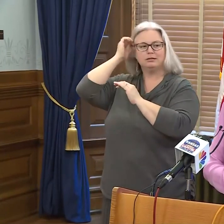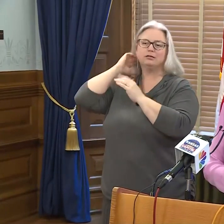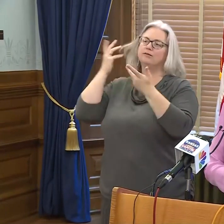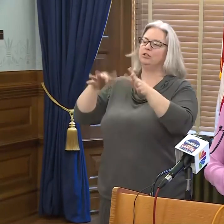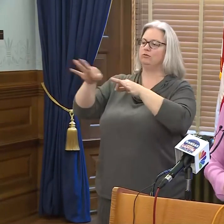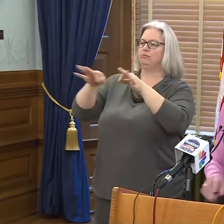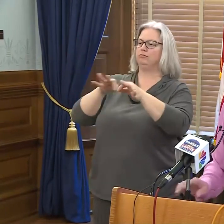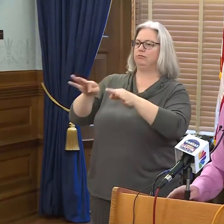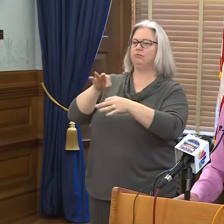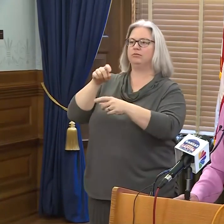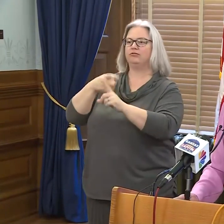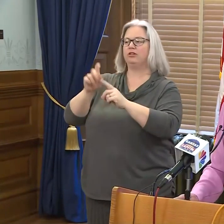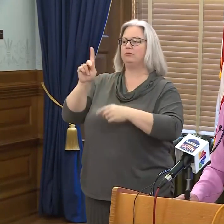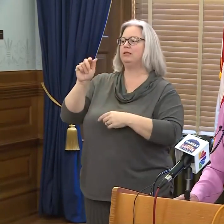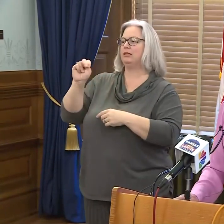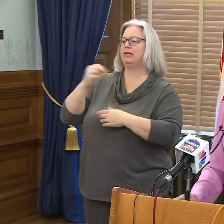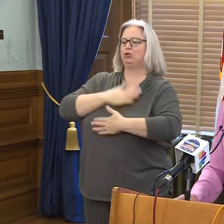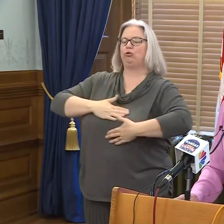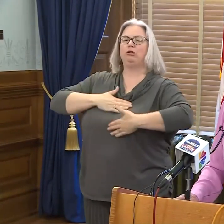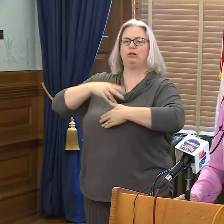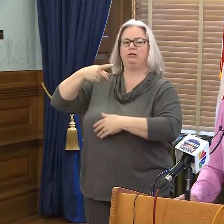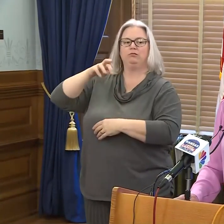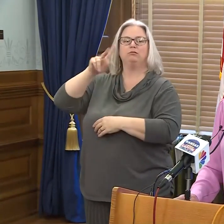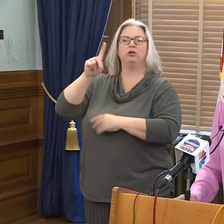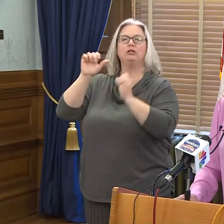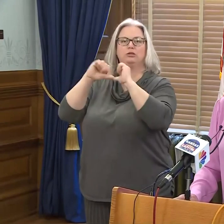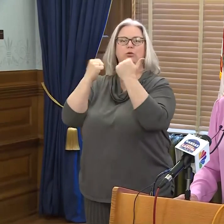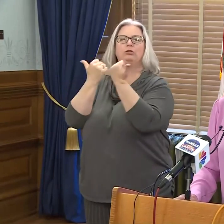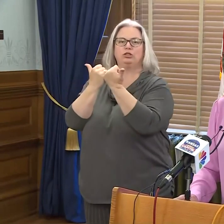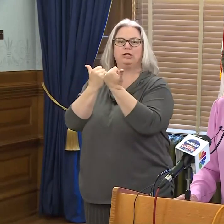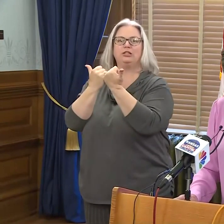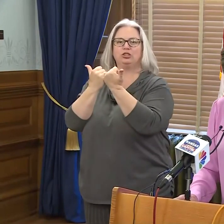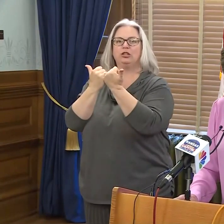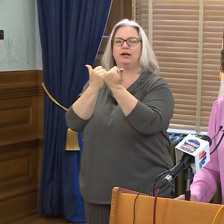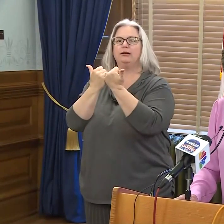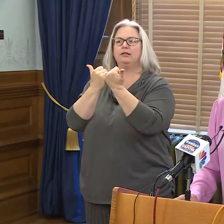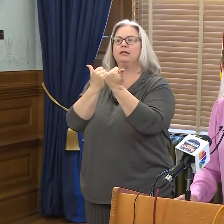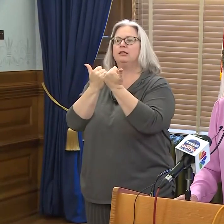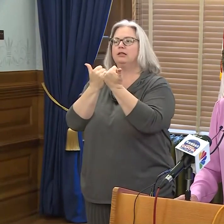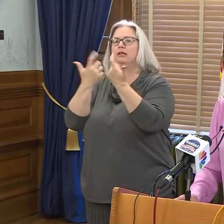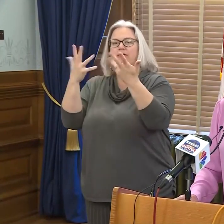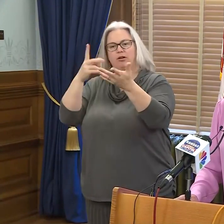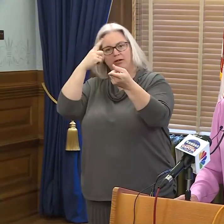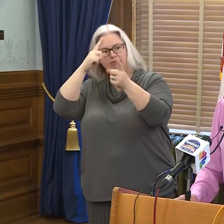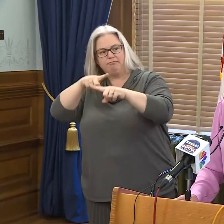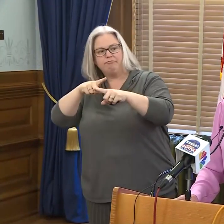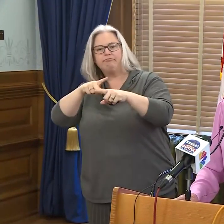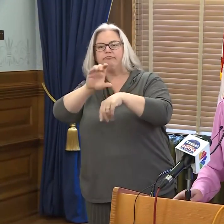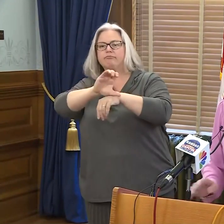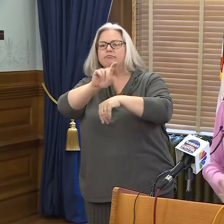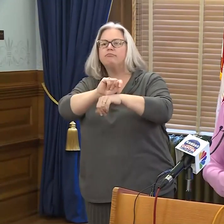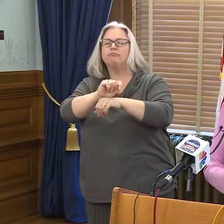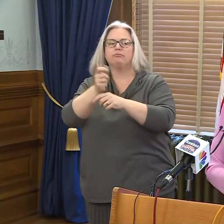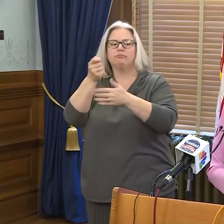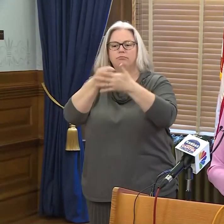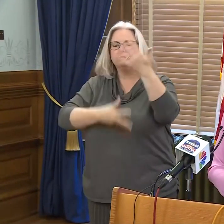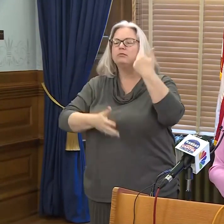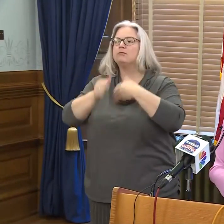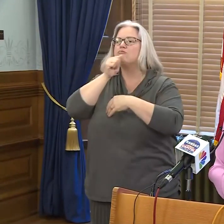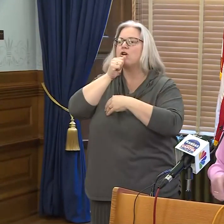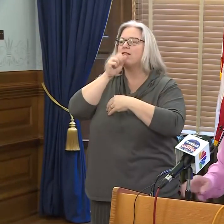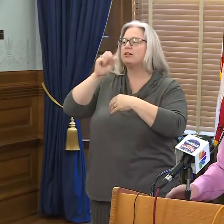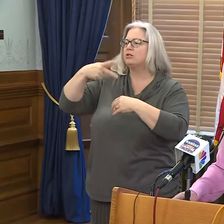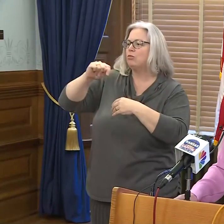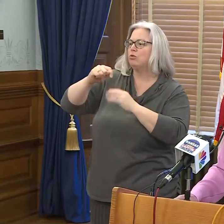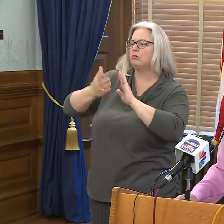out by the Kansas Recreation and Park Association in consultation with numerous private sports operatives,